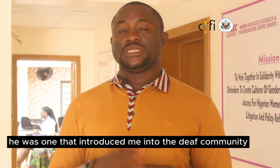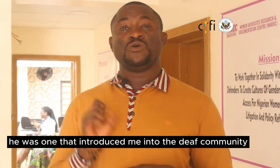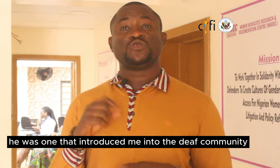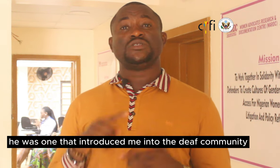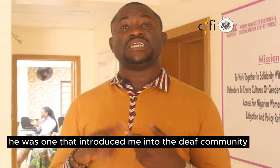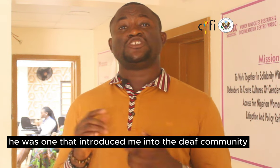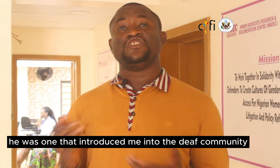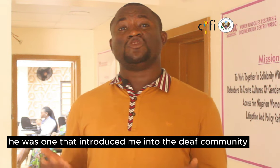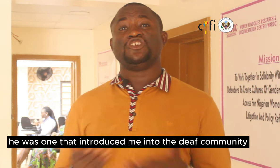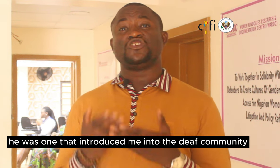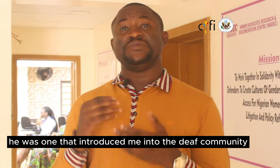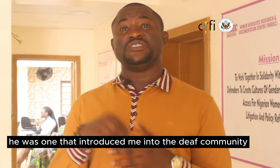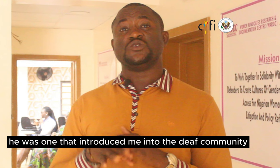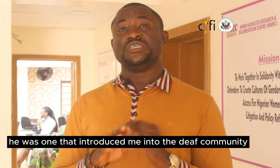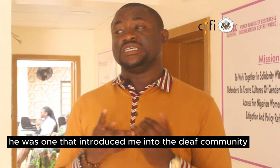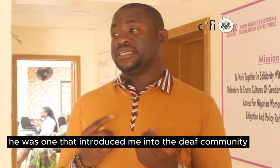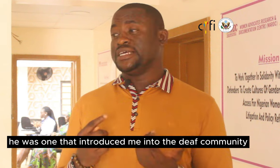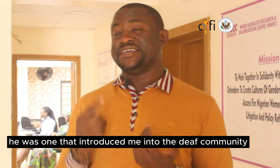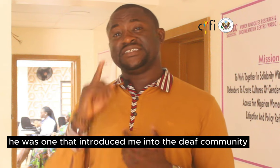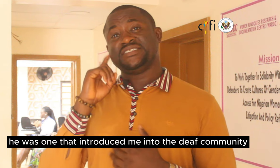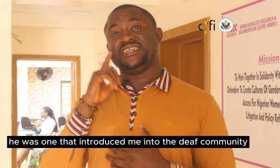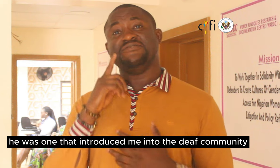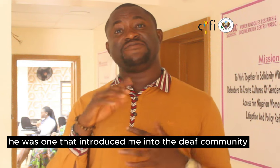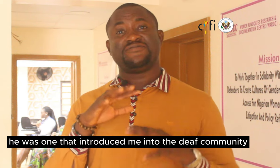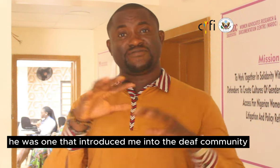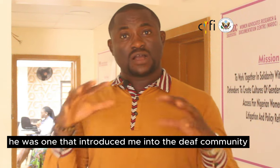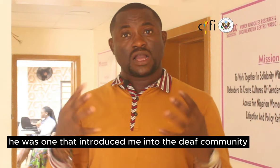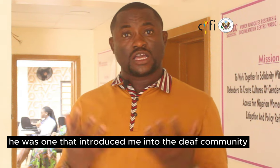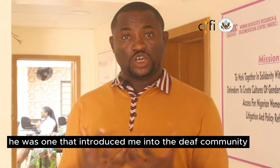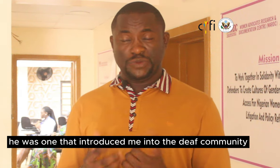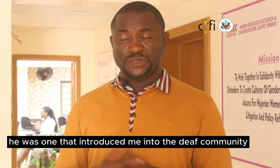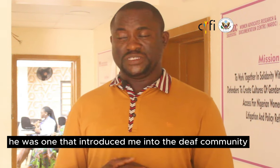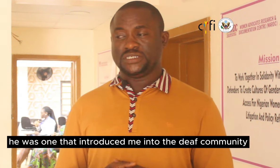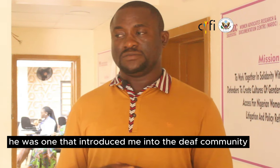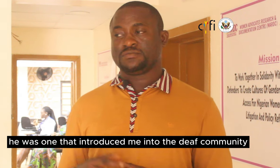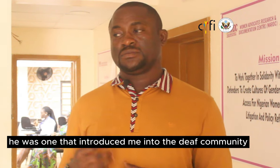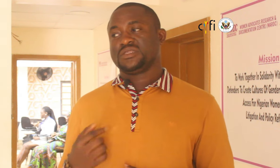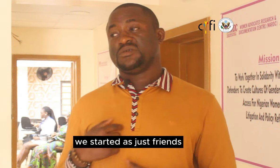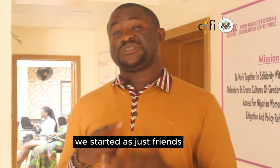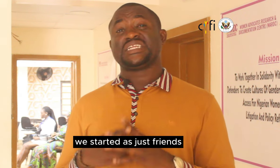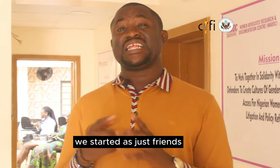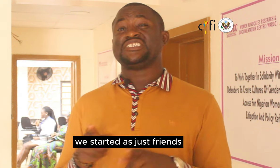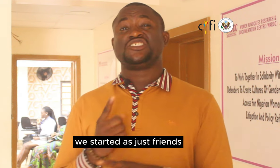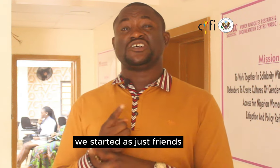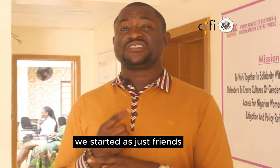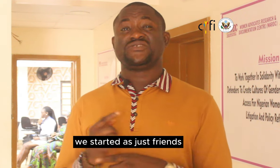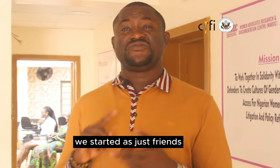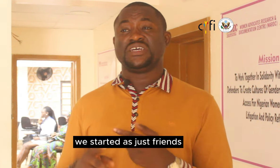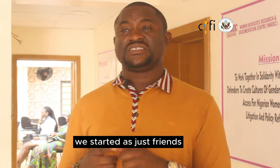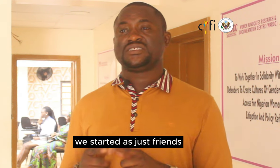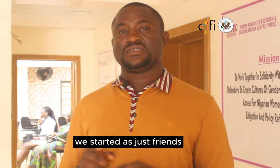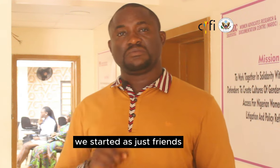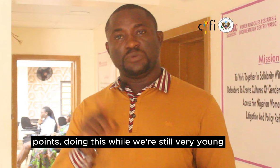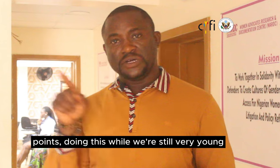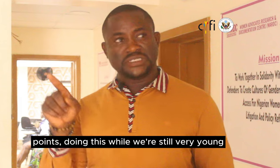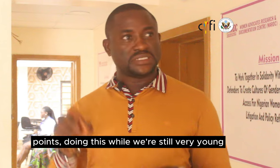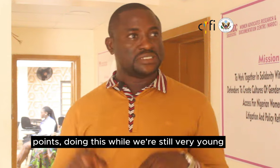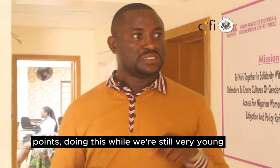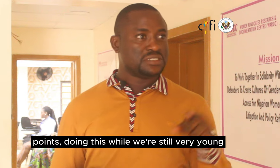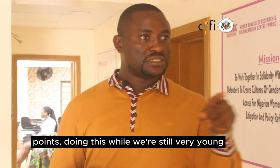was the one that introduced me into the deaf community. We started as just friends, pointing,